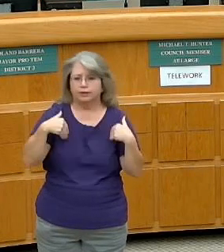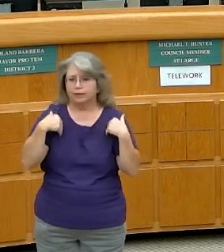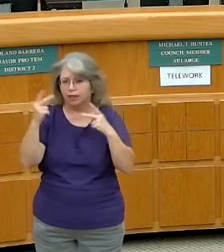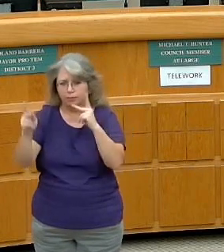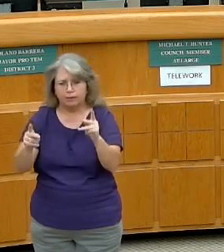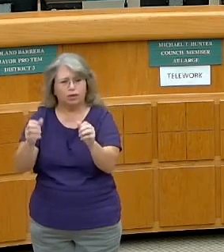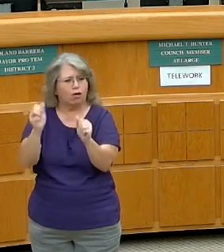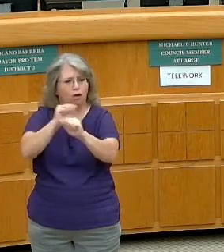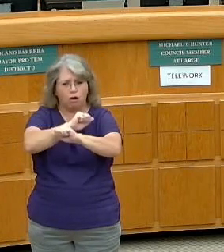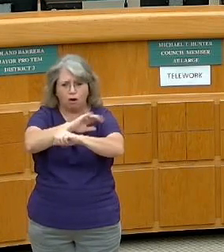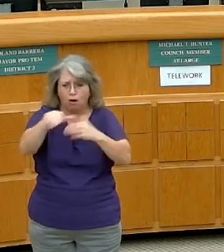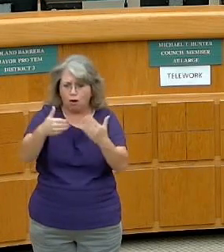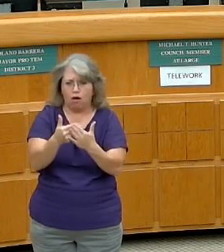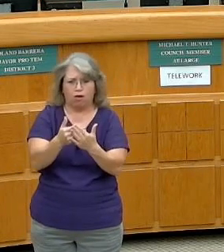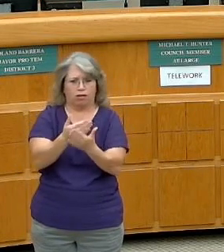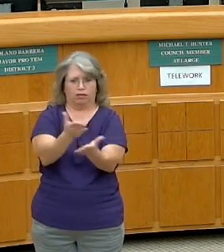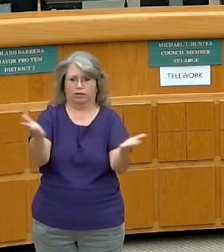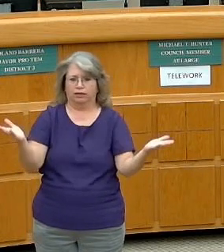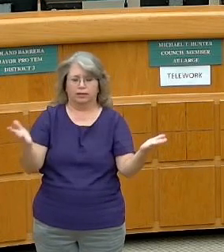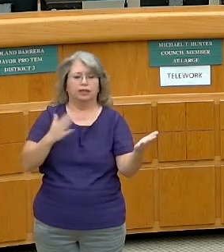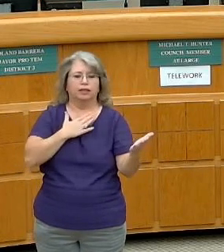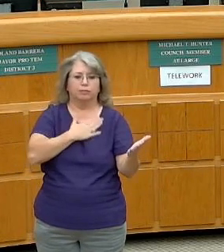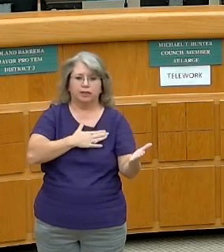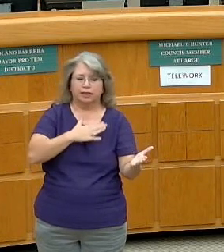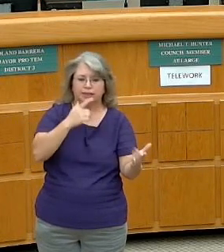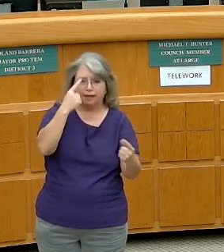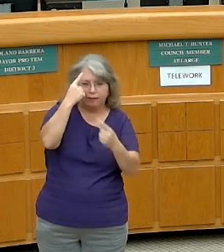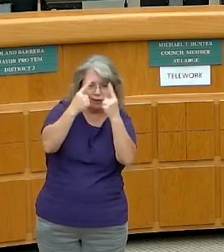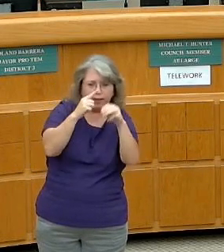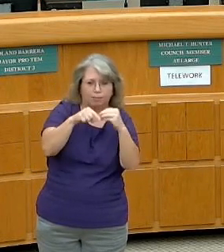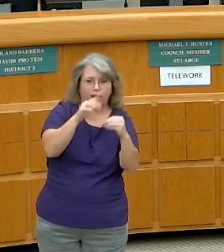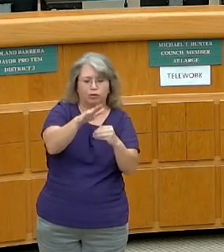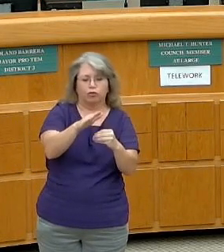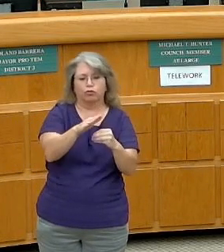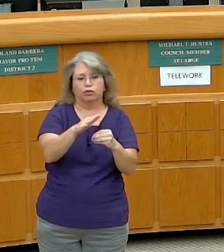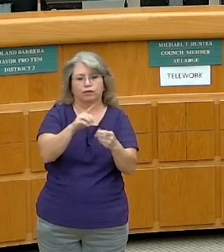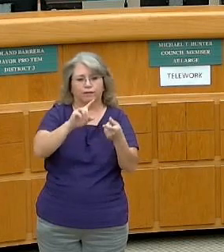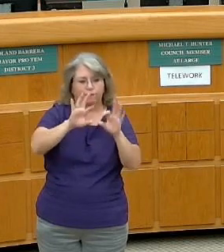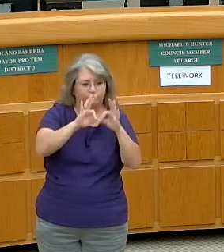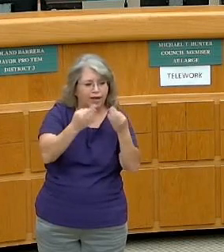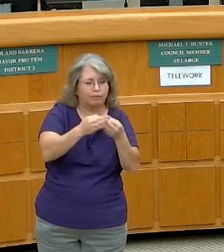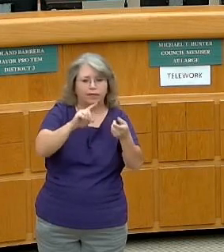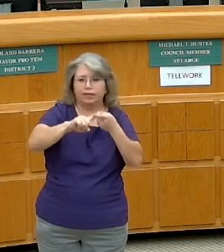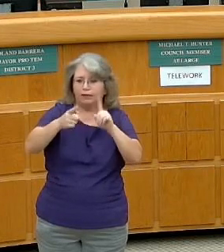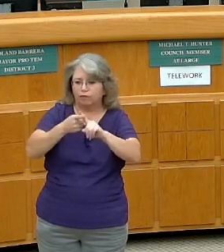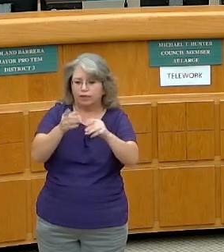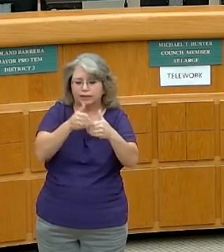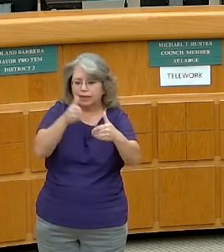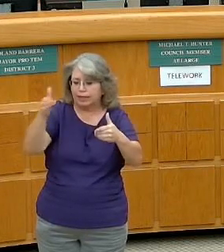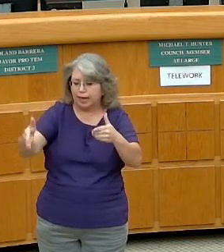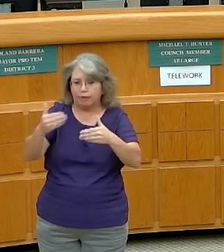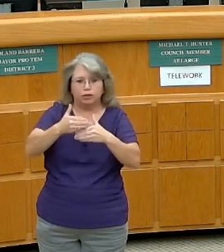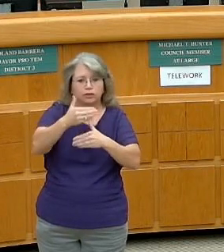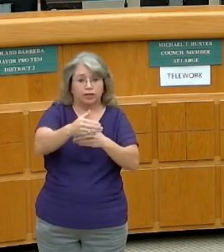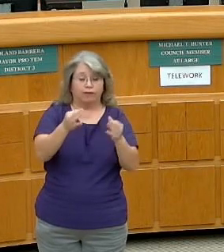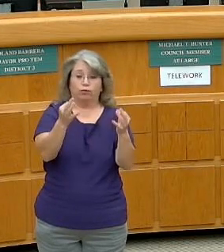be thoughtful and courteous of your neighbors and your families and your friends. And if you want to, make a list of who you'd like to